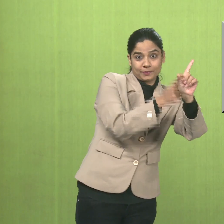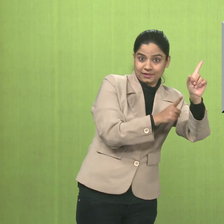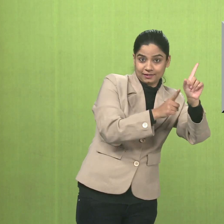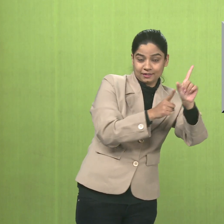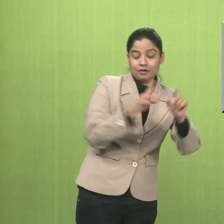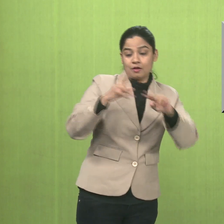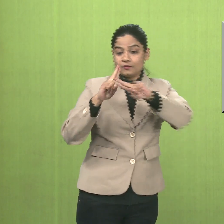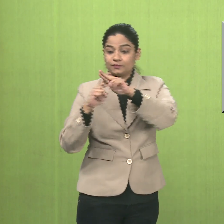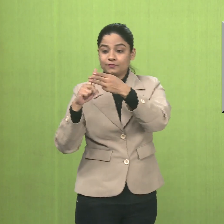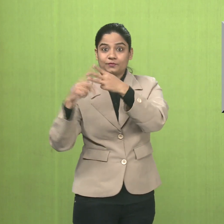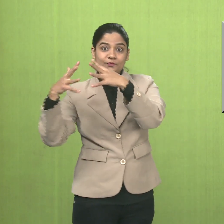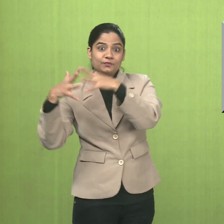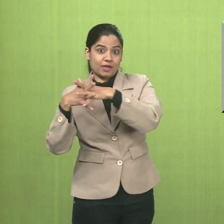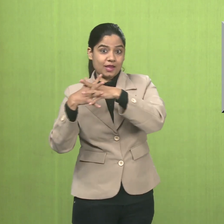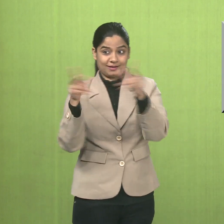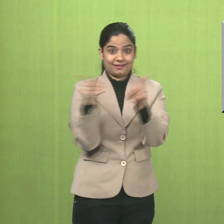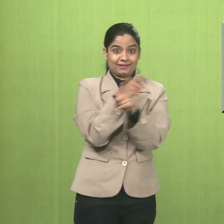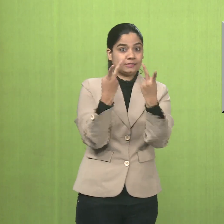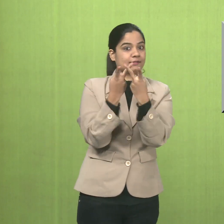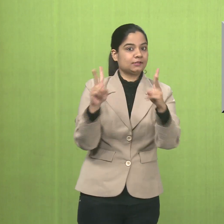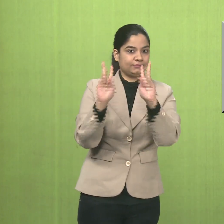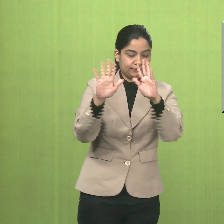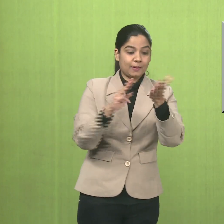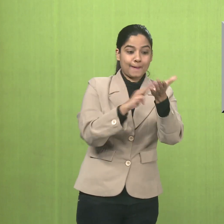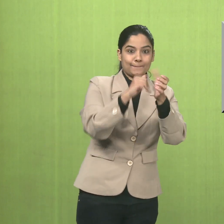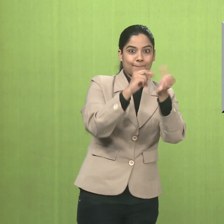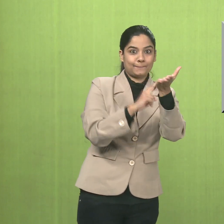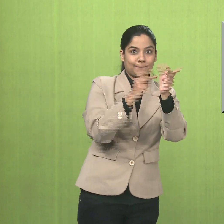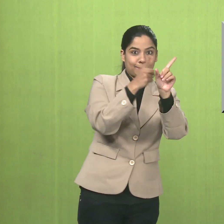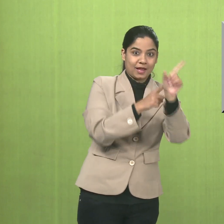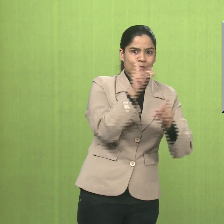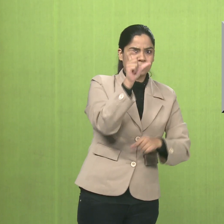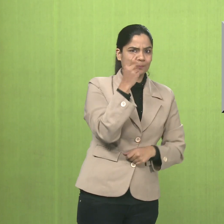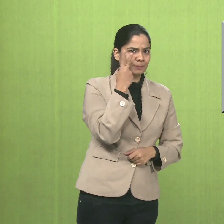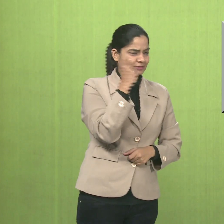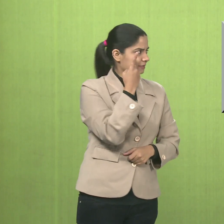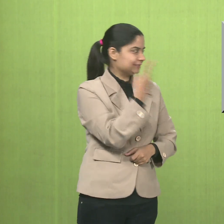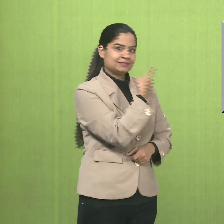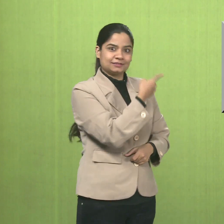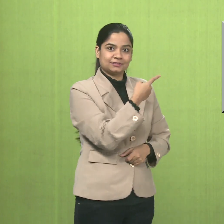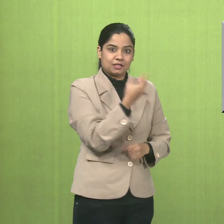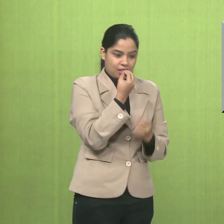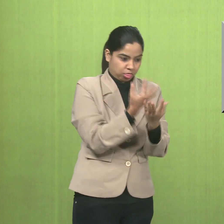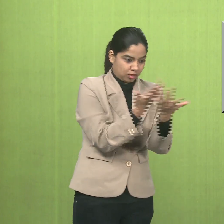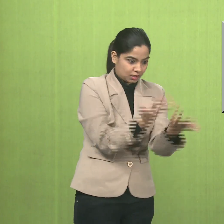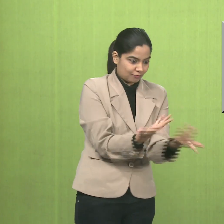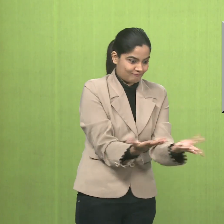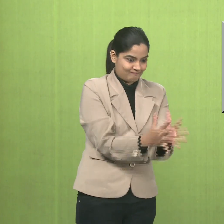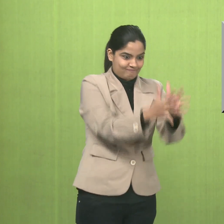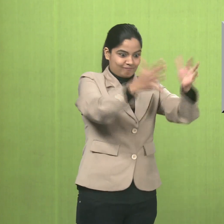Many and few, the two different things. Many is a large number. As you can see,